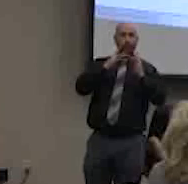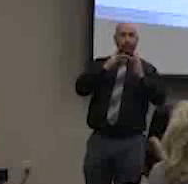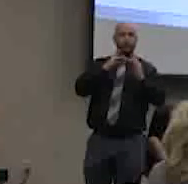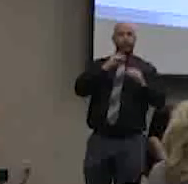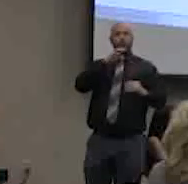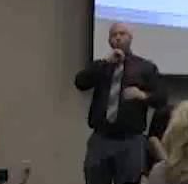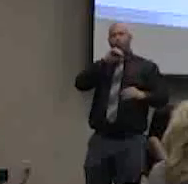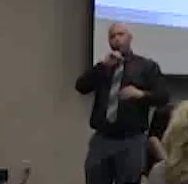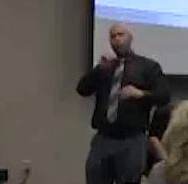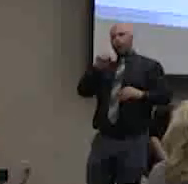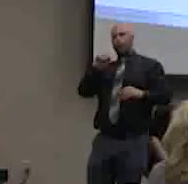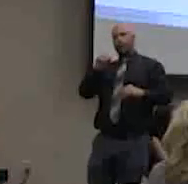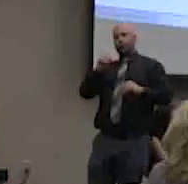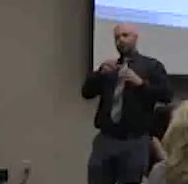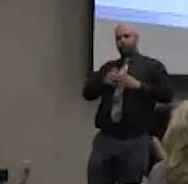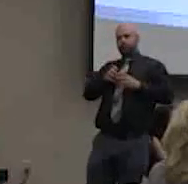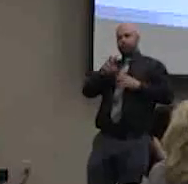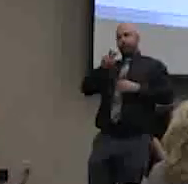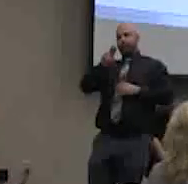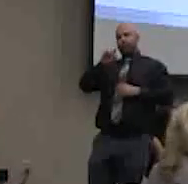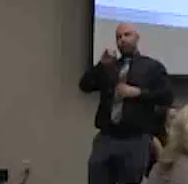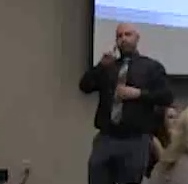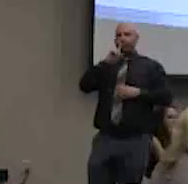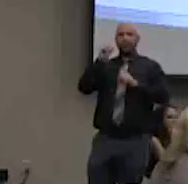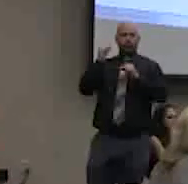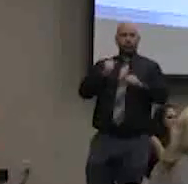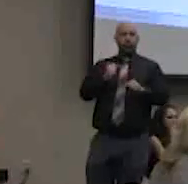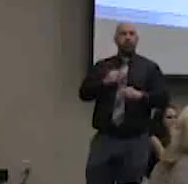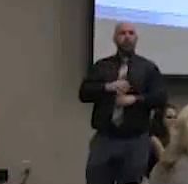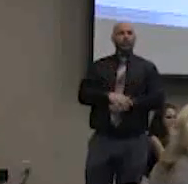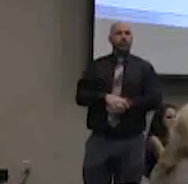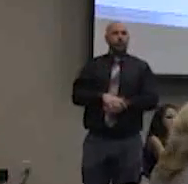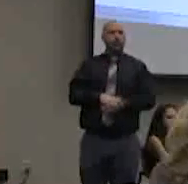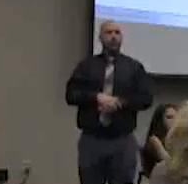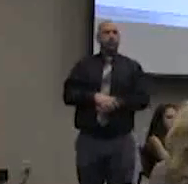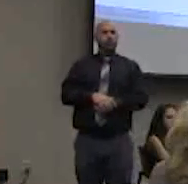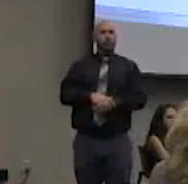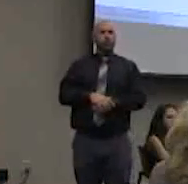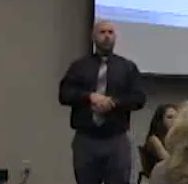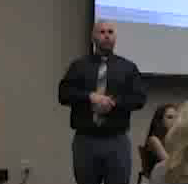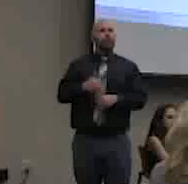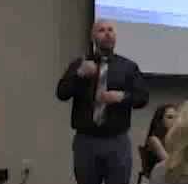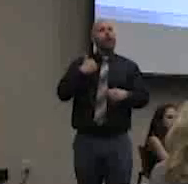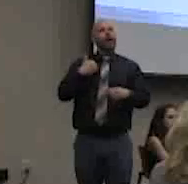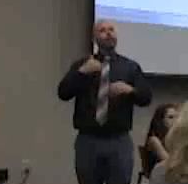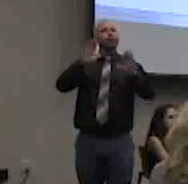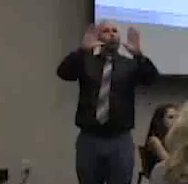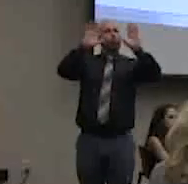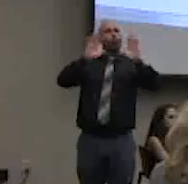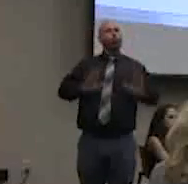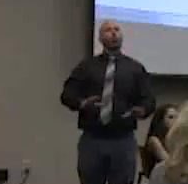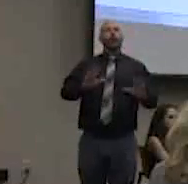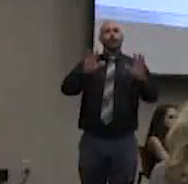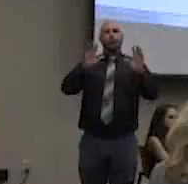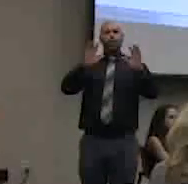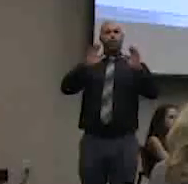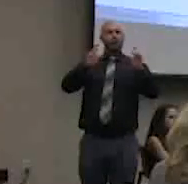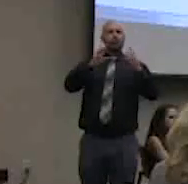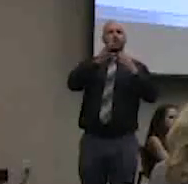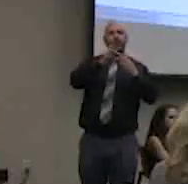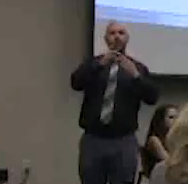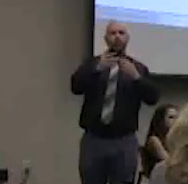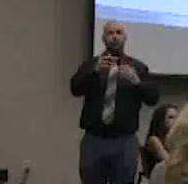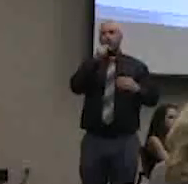really strong. They are, we have incredible educational leaders who have stepped up to guide this. I think the biggest challenge, honestly,